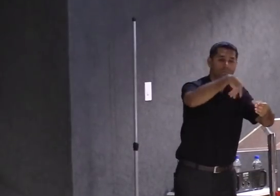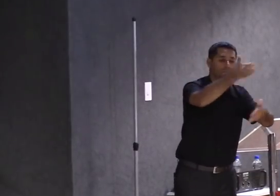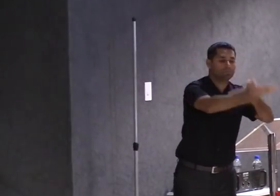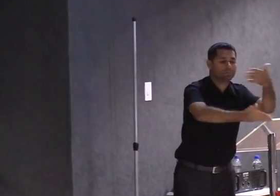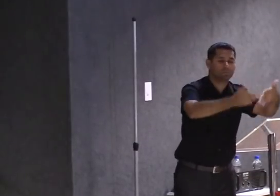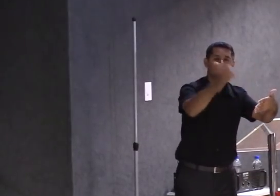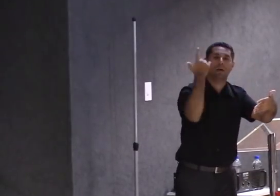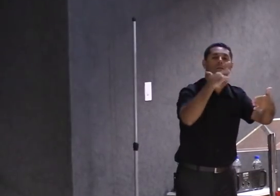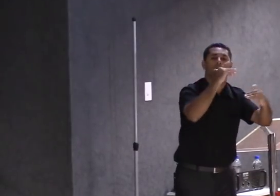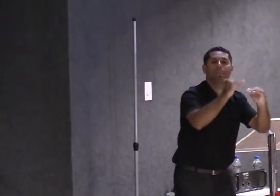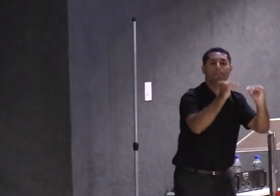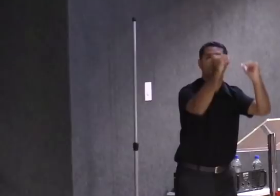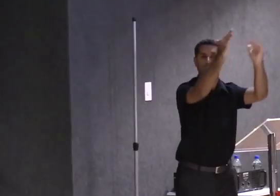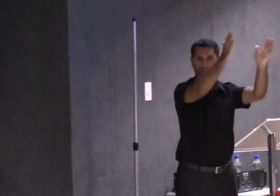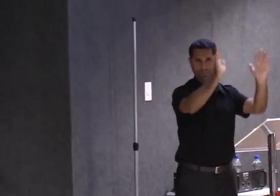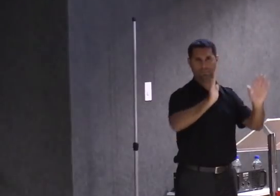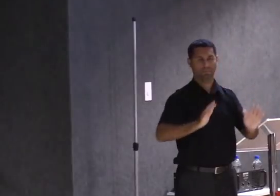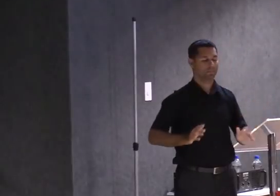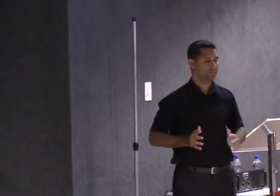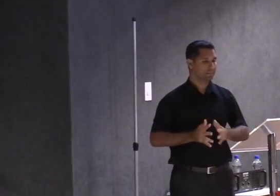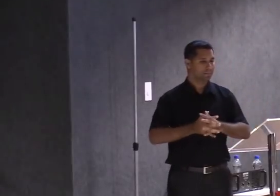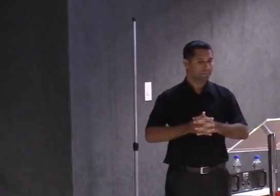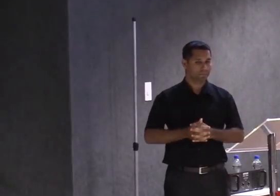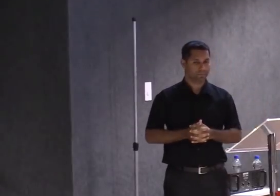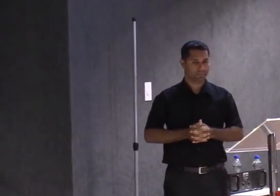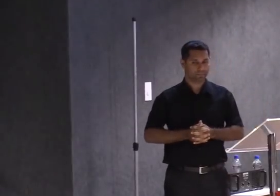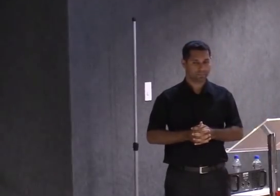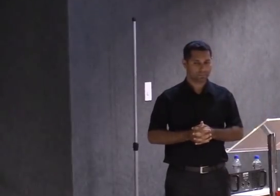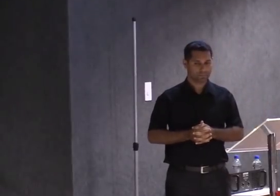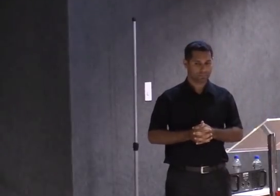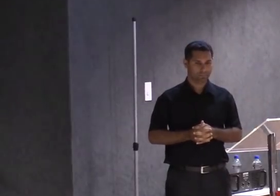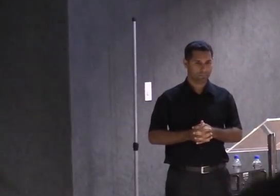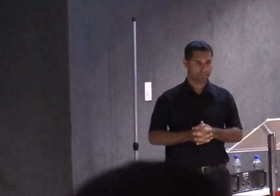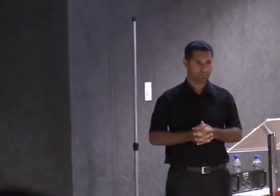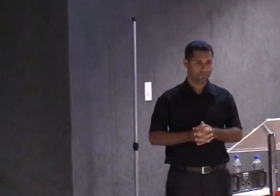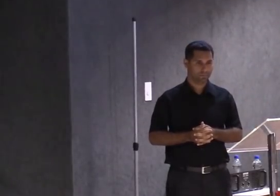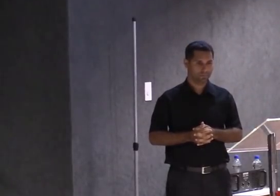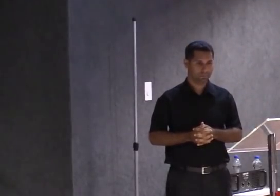about assessment in this way,